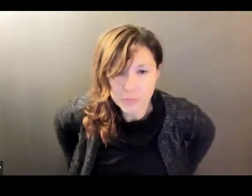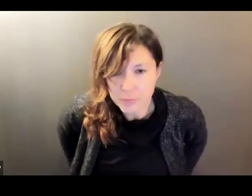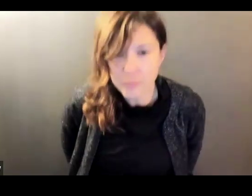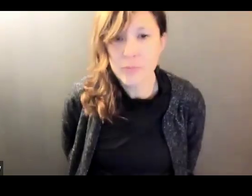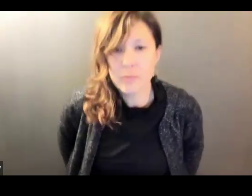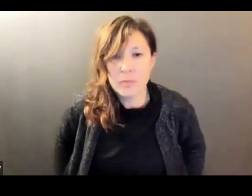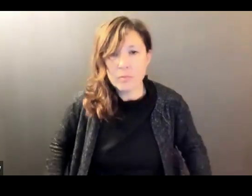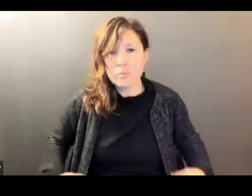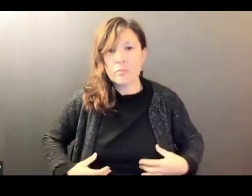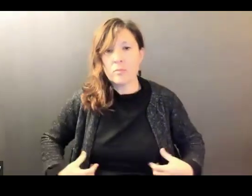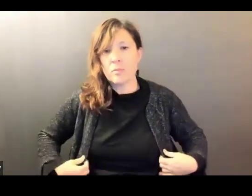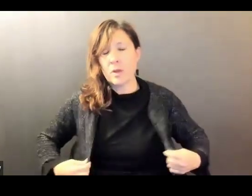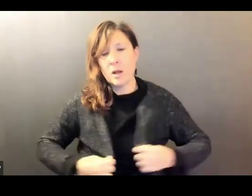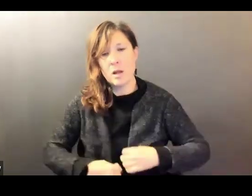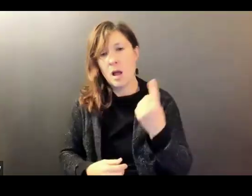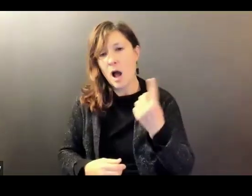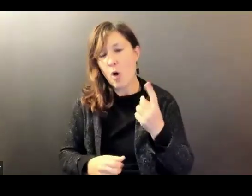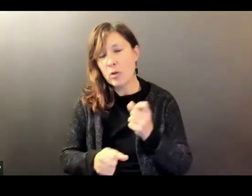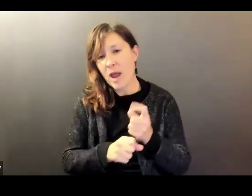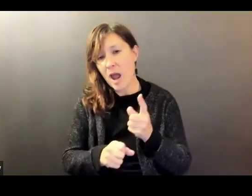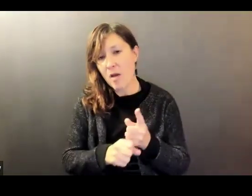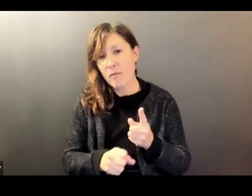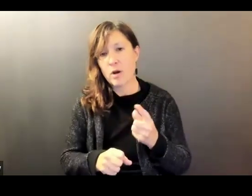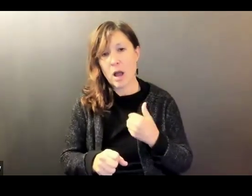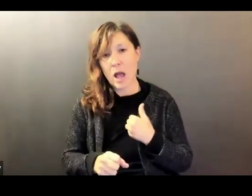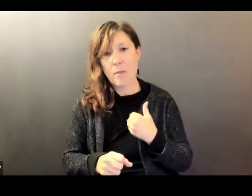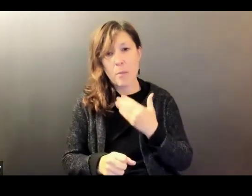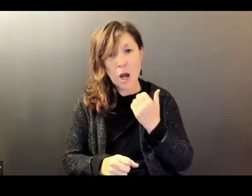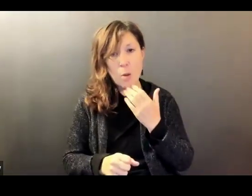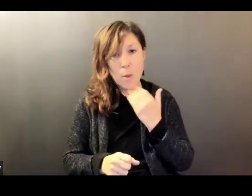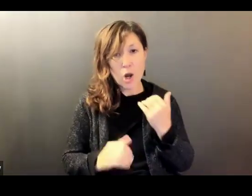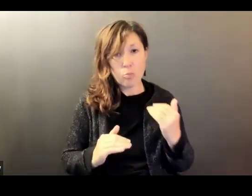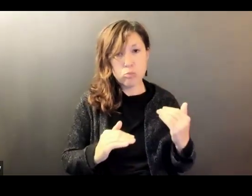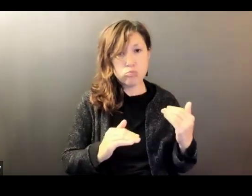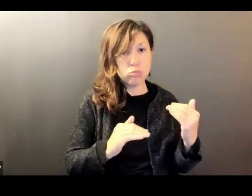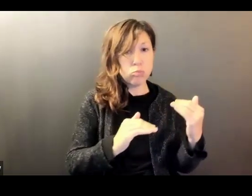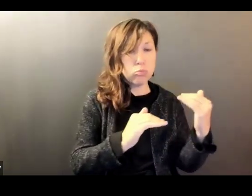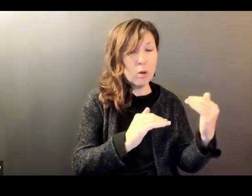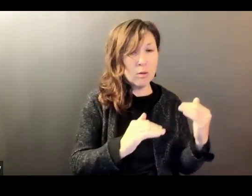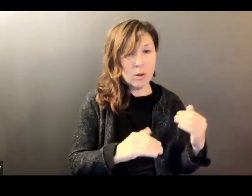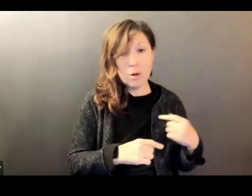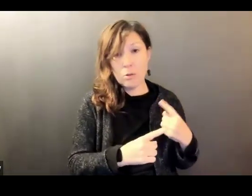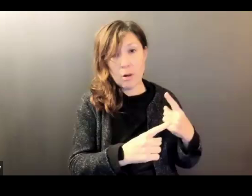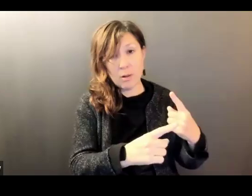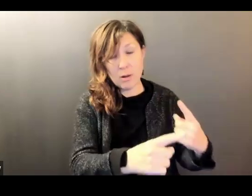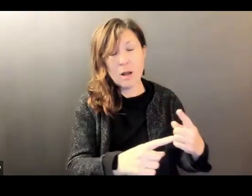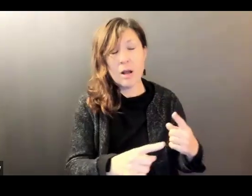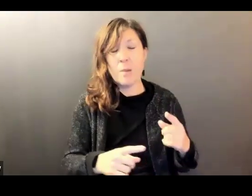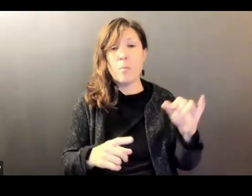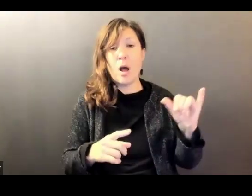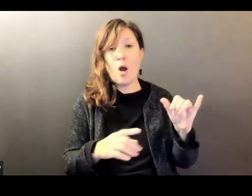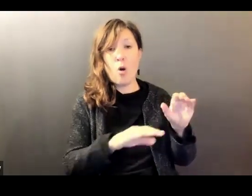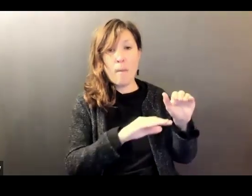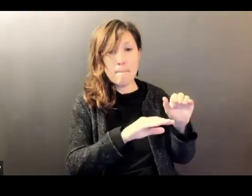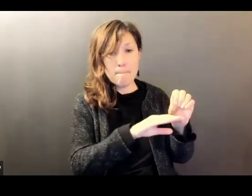we have done, right? To progress year by year within BPS, but then also outperform the state with that 44%